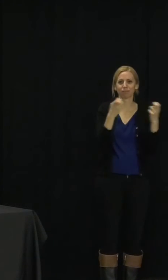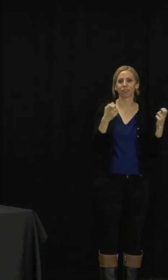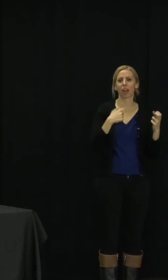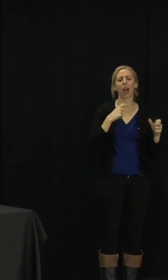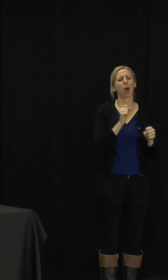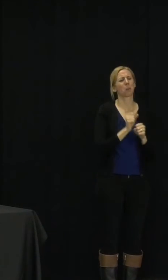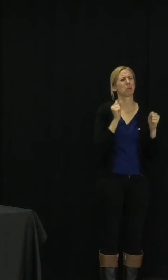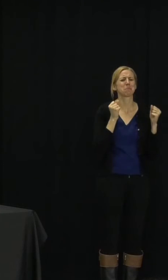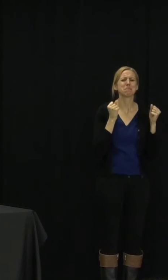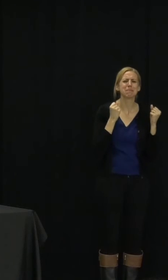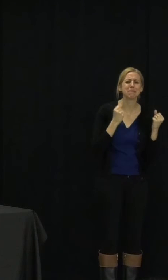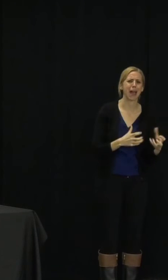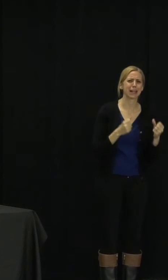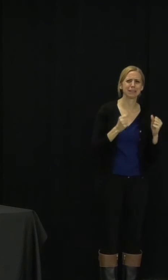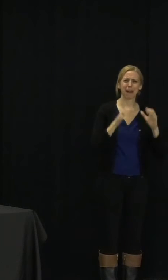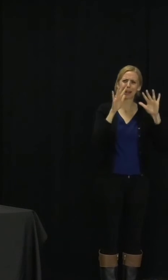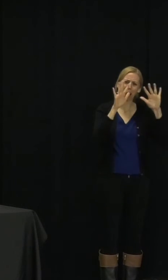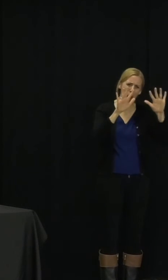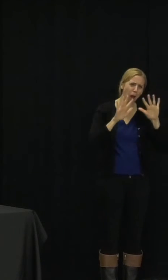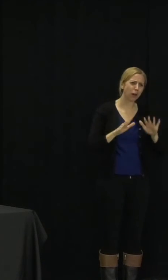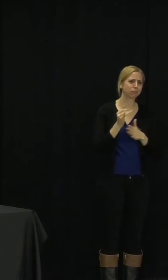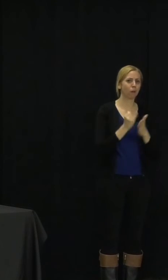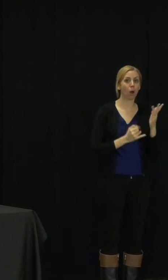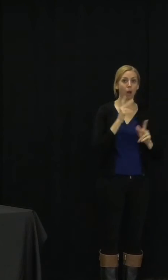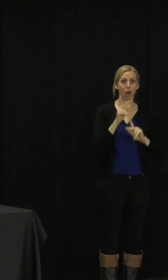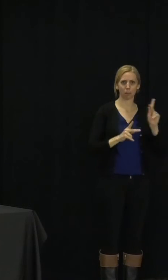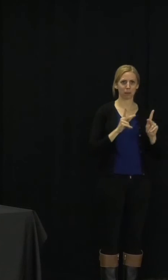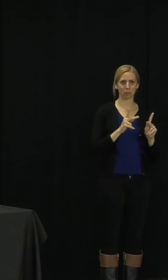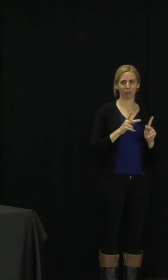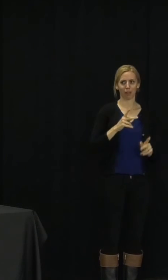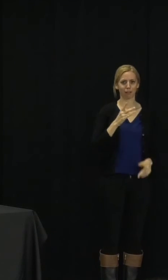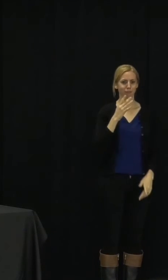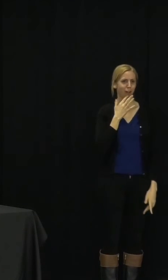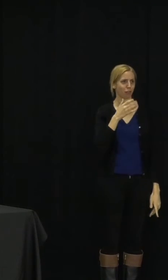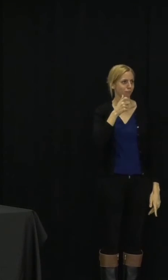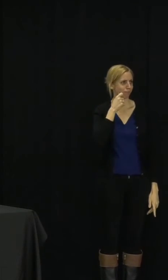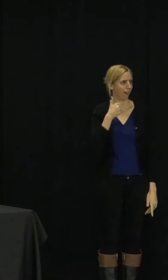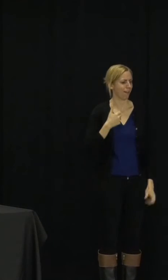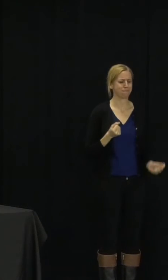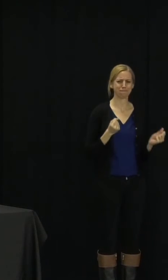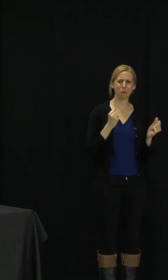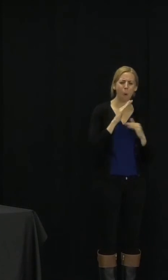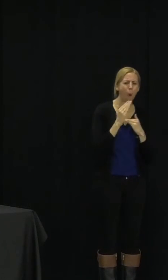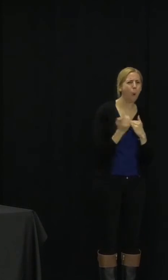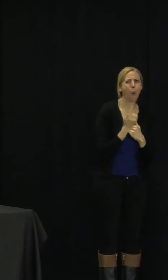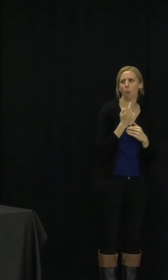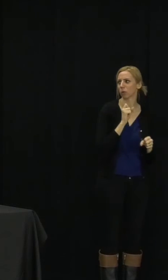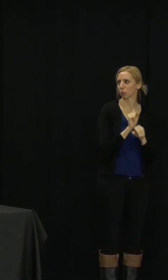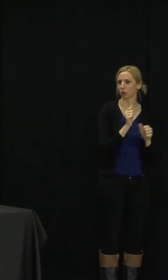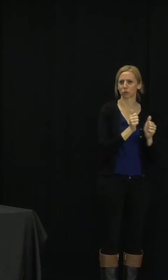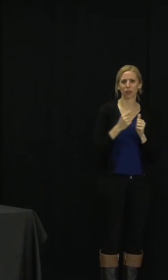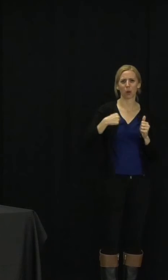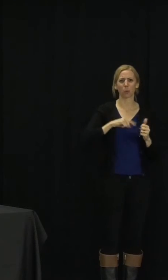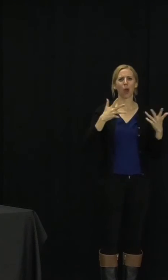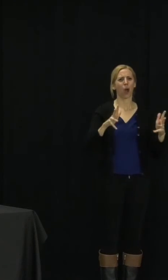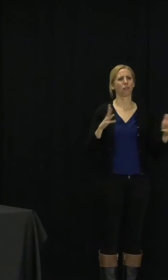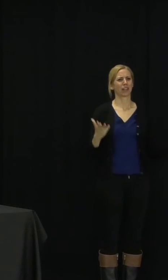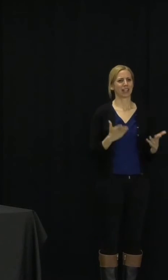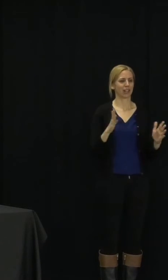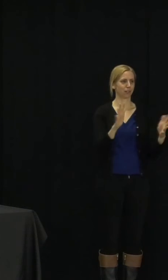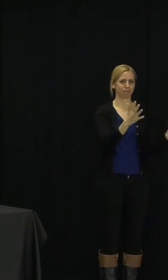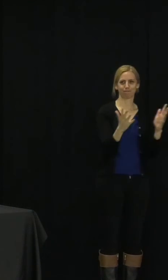was pointed out to me in a room full of funders, of presenting data as white and non-white.